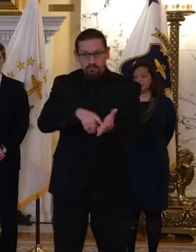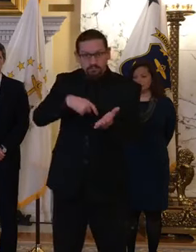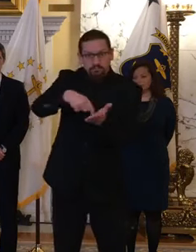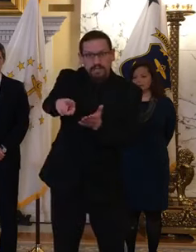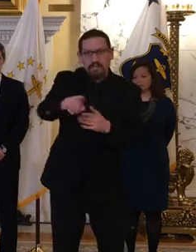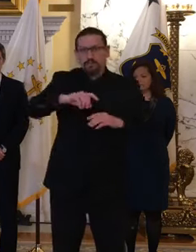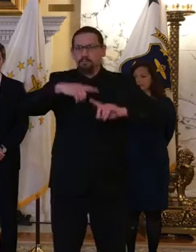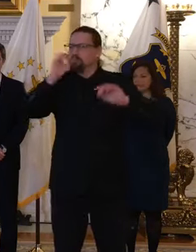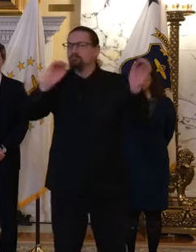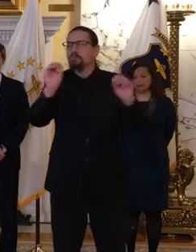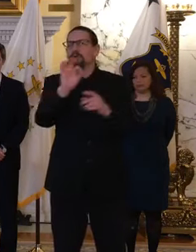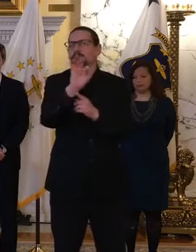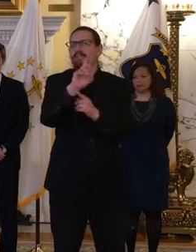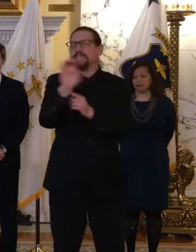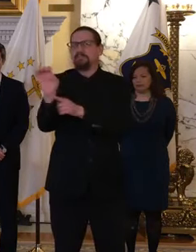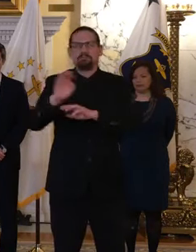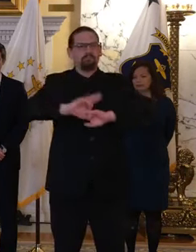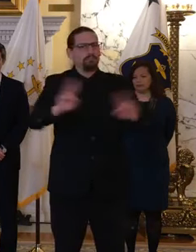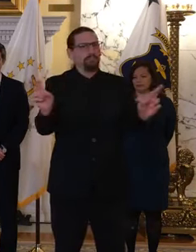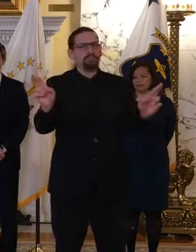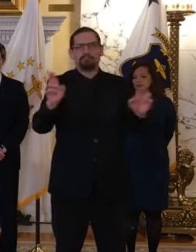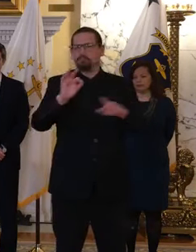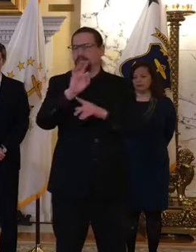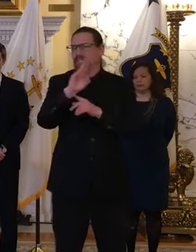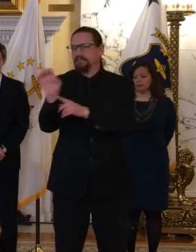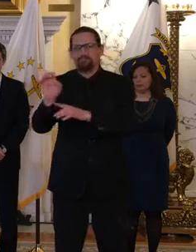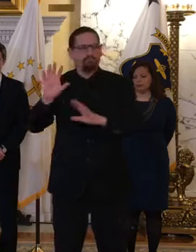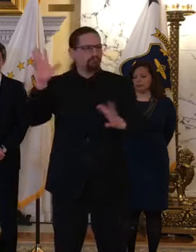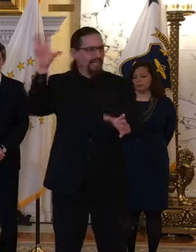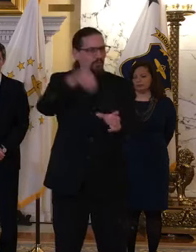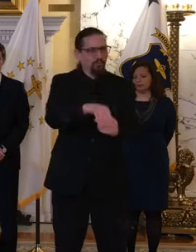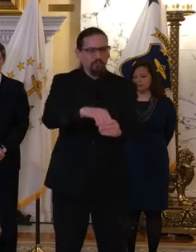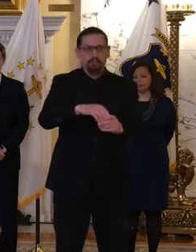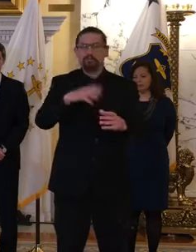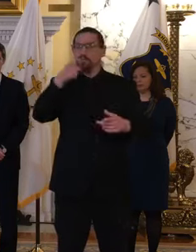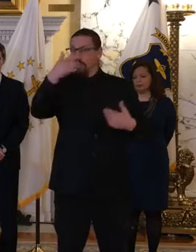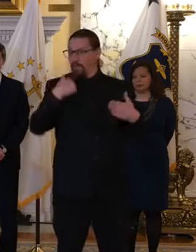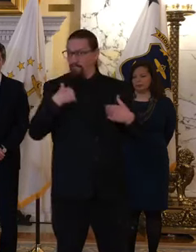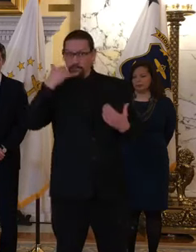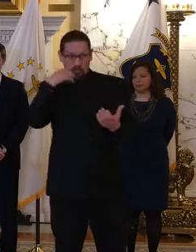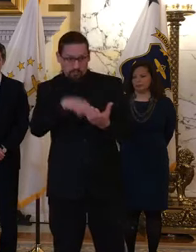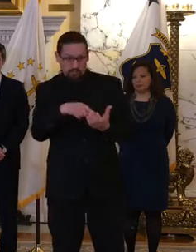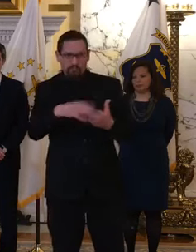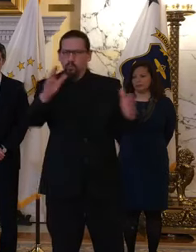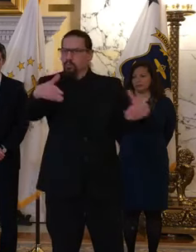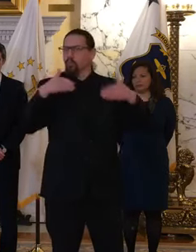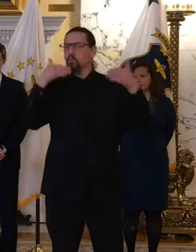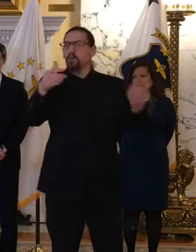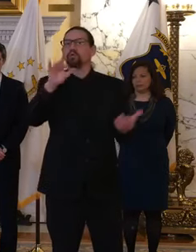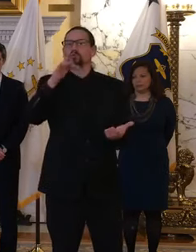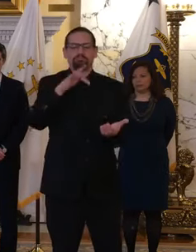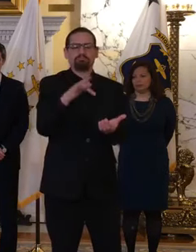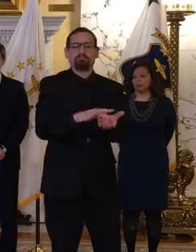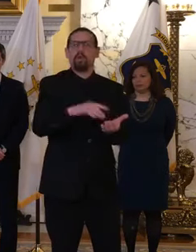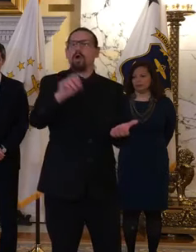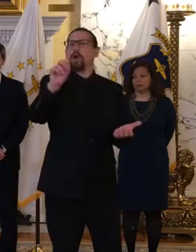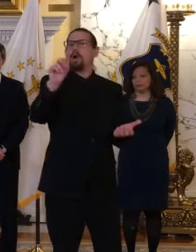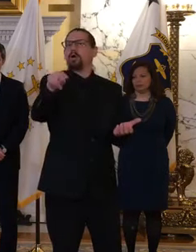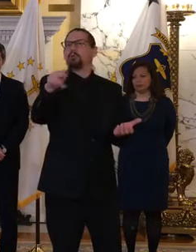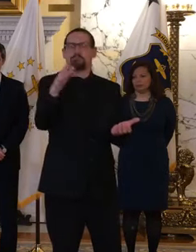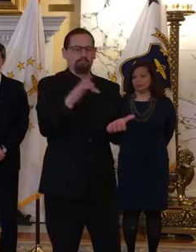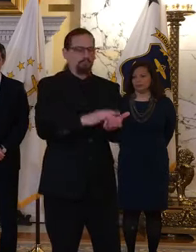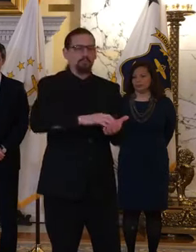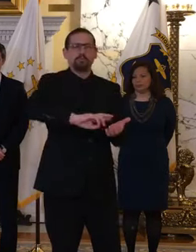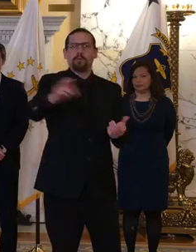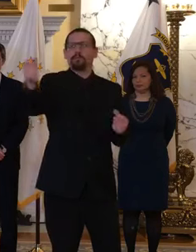fee. So if you have a phone in your house, a smartphone that you can enable a hotspot, go ahead and turn on your